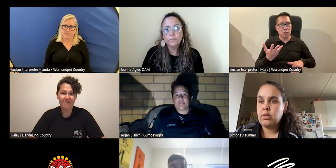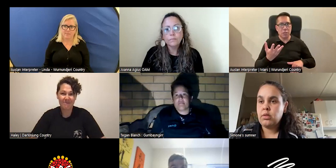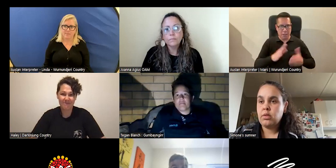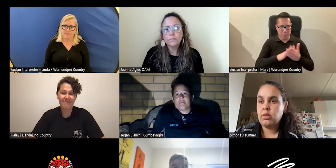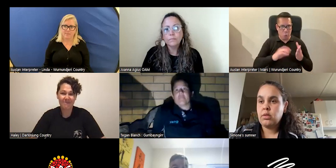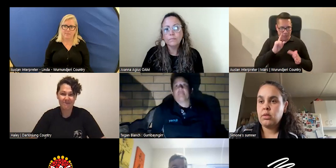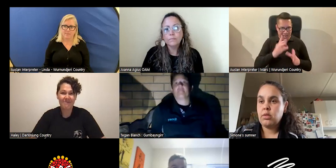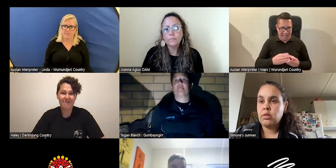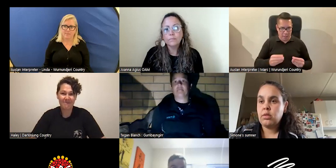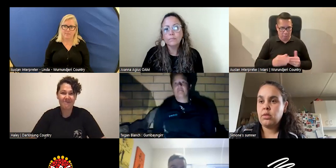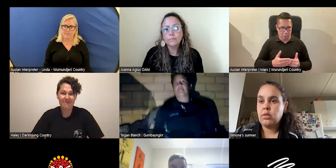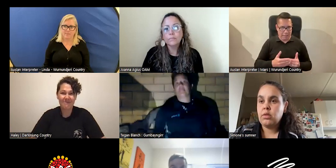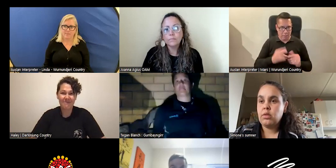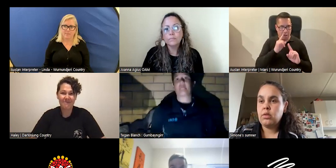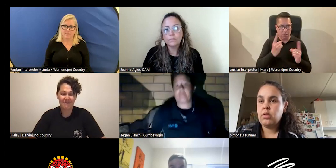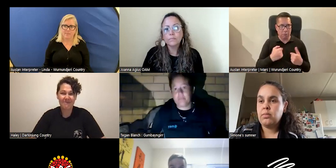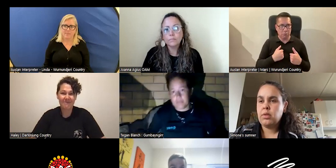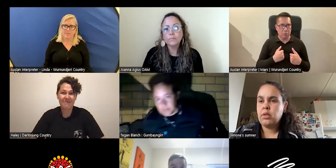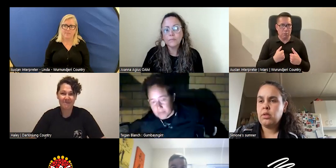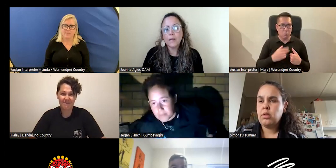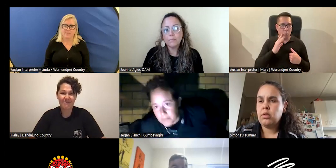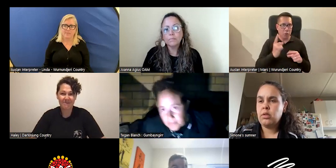us when we go to those conversations.